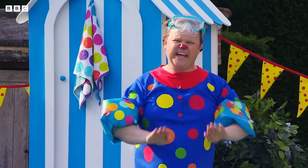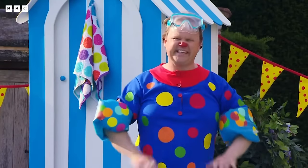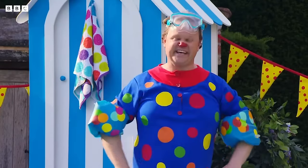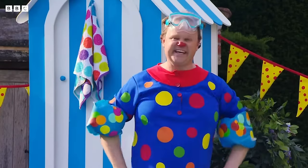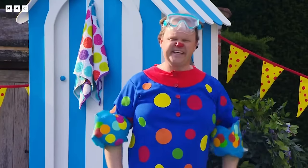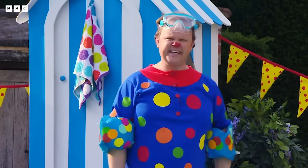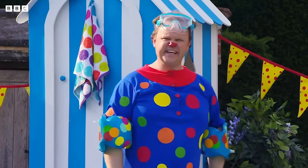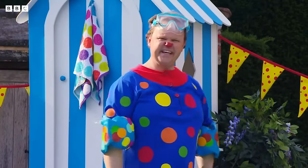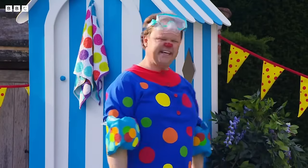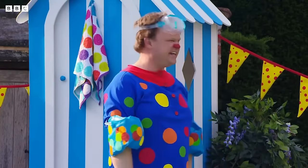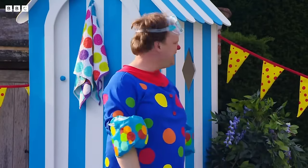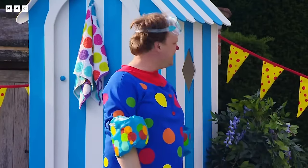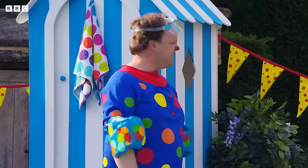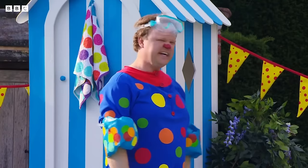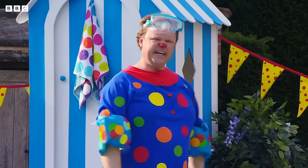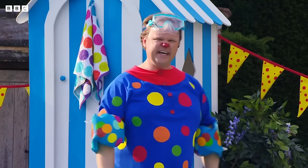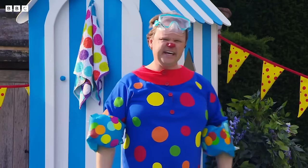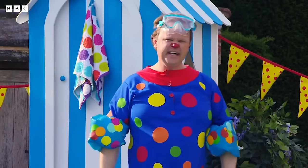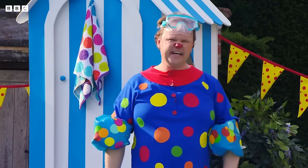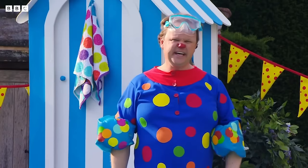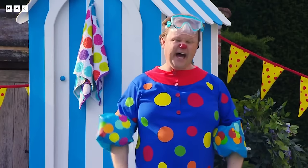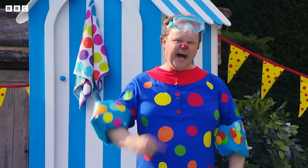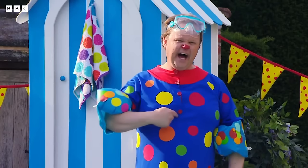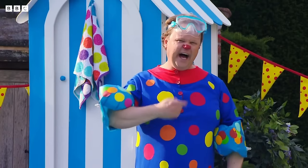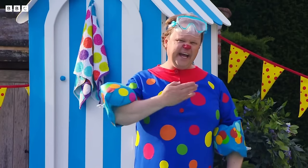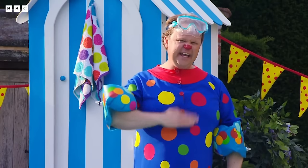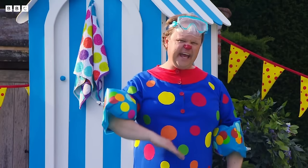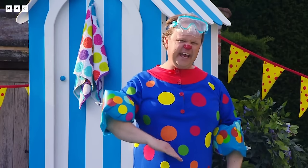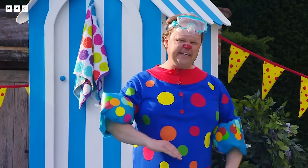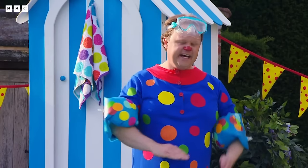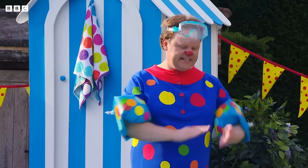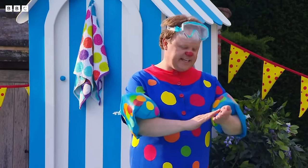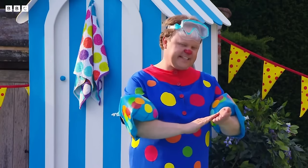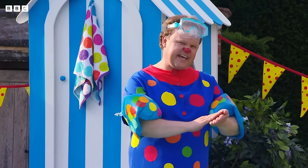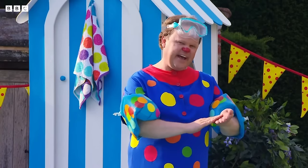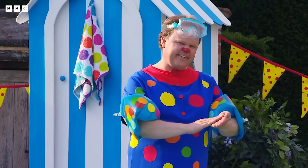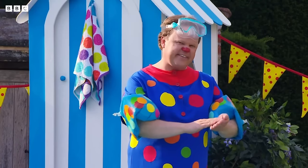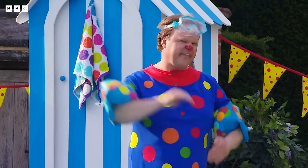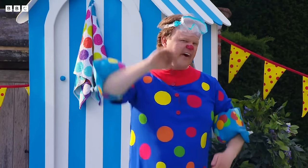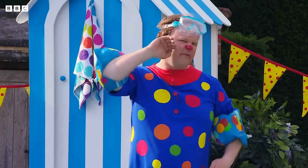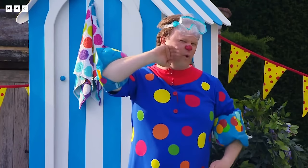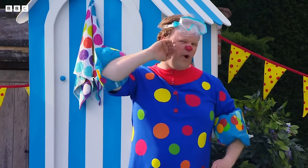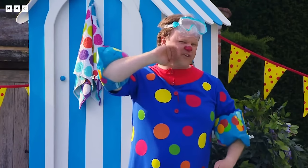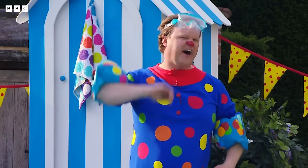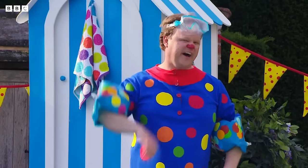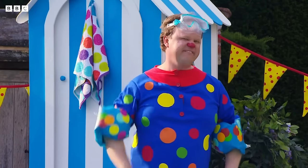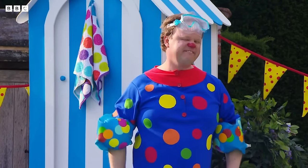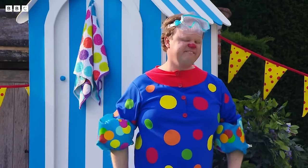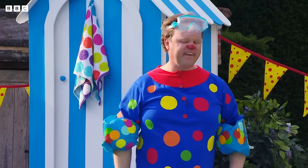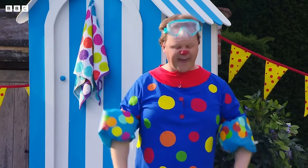Wait. What is it now, Mr. Tumble? I need to test the water.